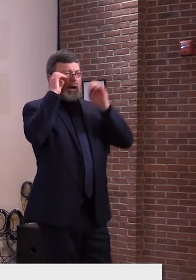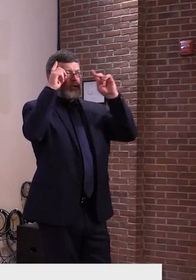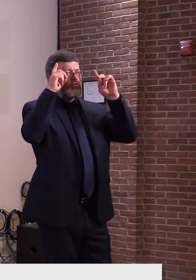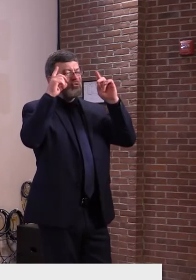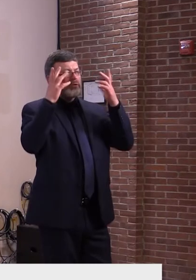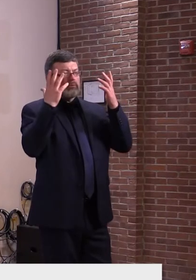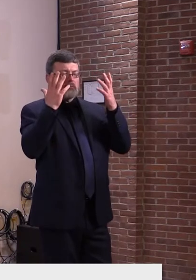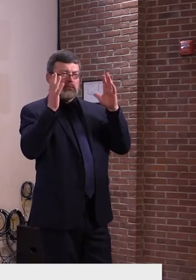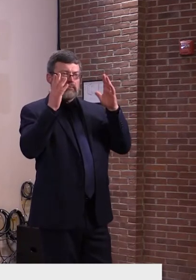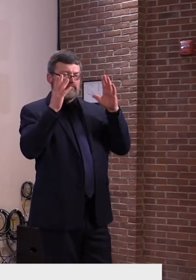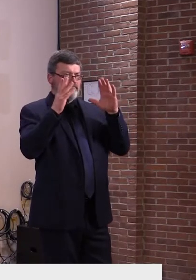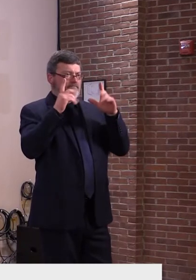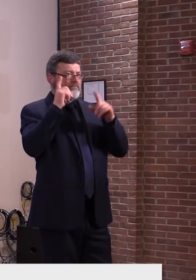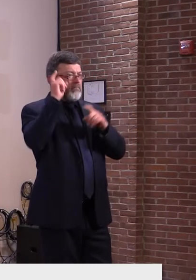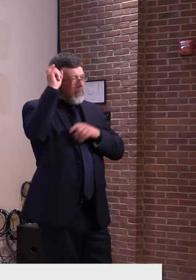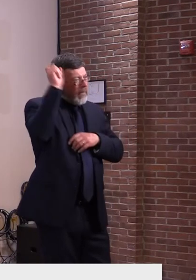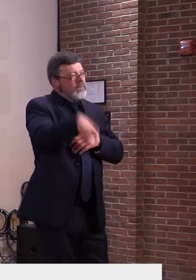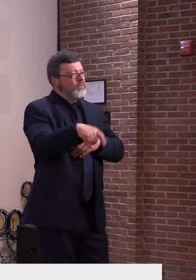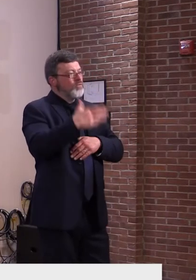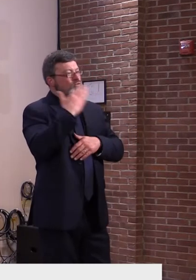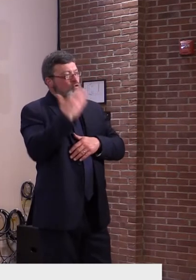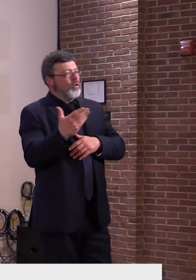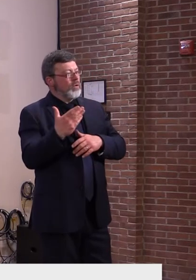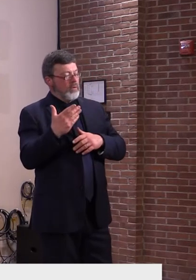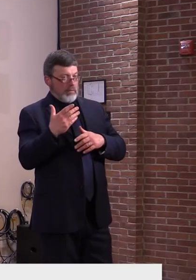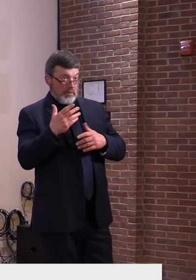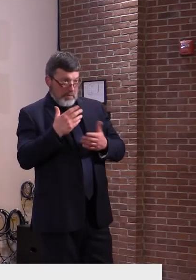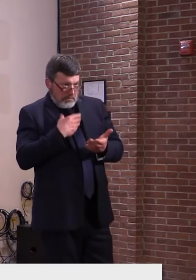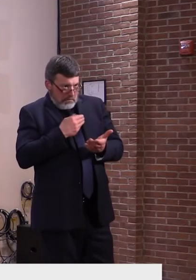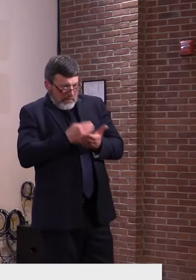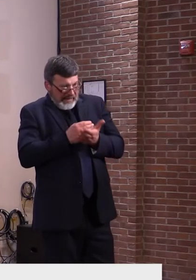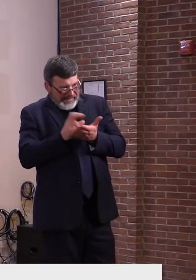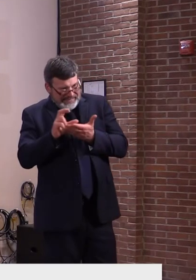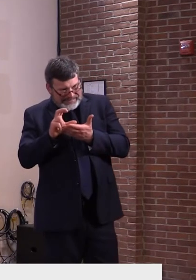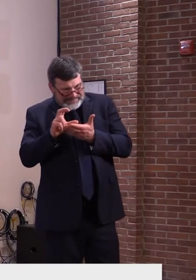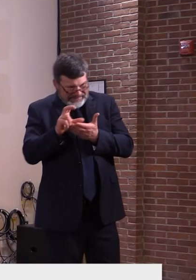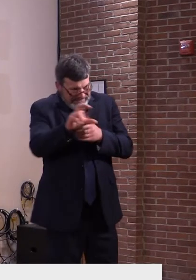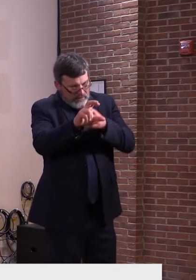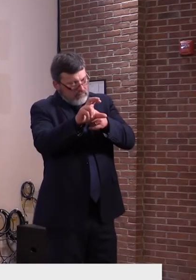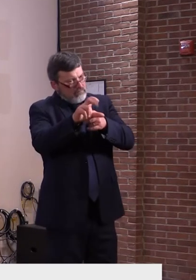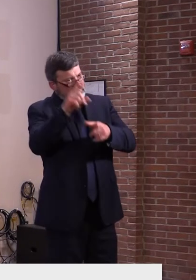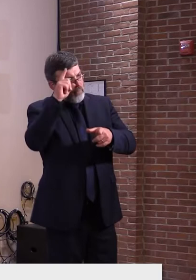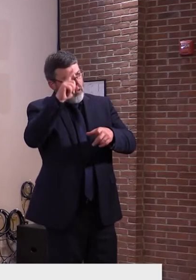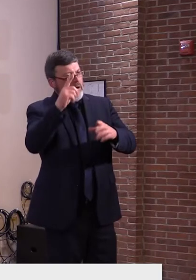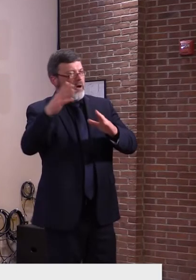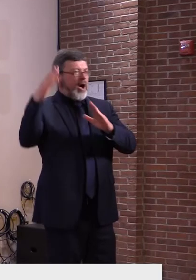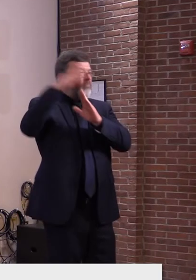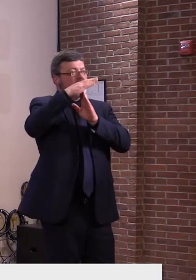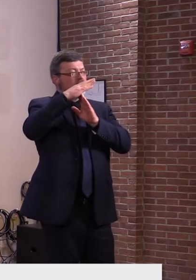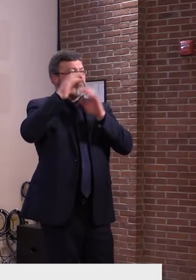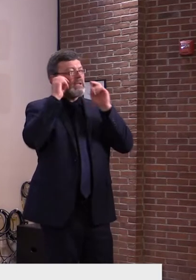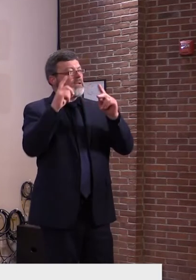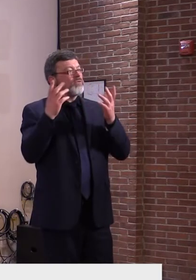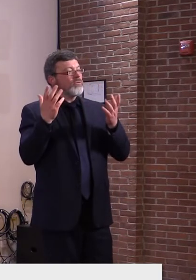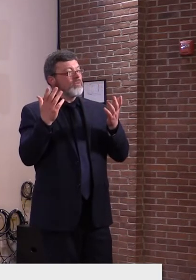think it is a question, and this is probably, you know, akin to the pension conversation, is we have some choices in front of us.